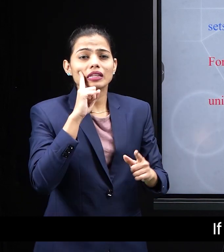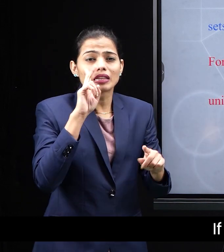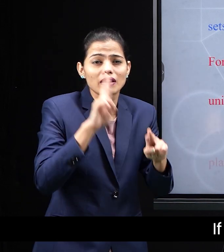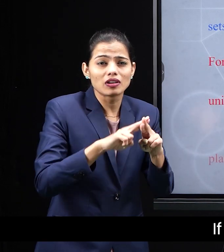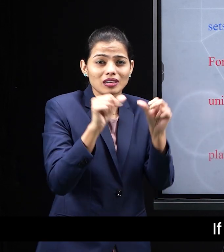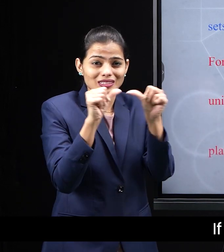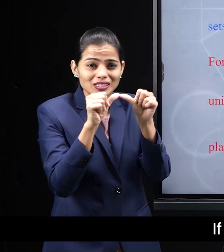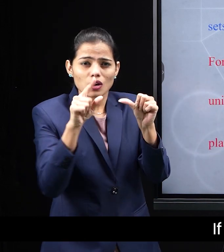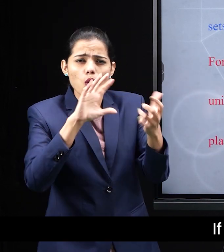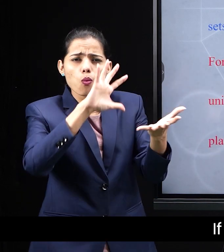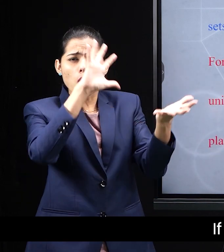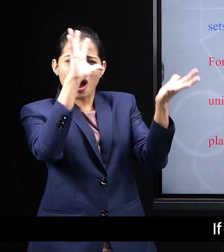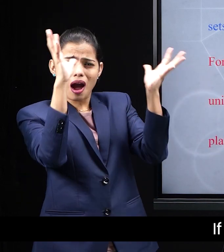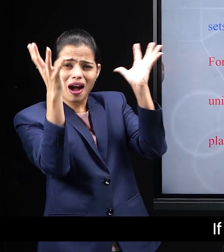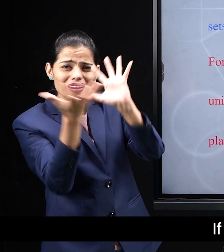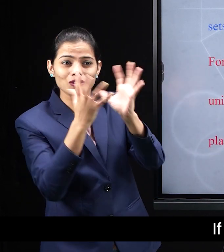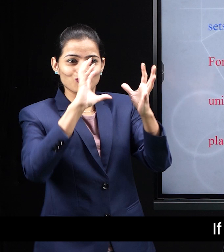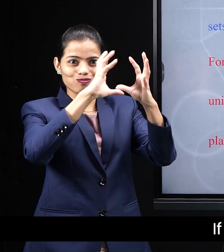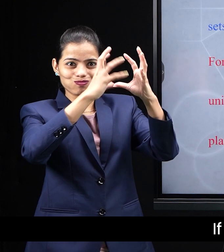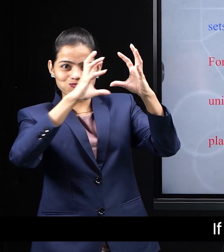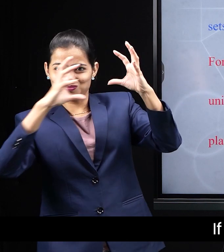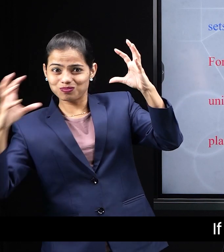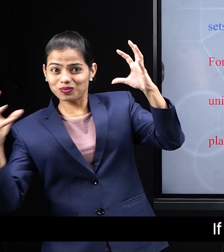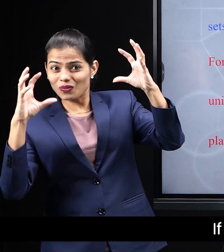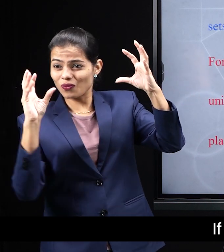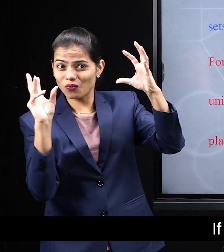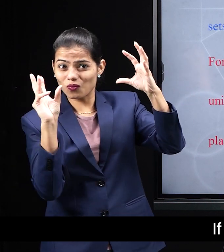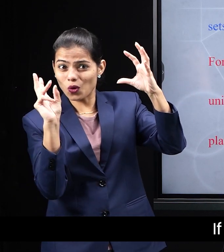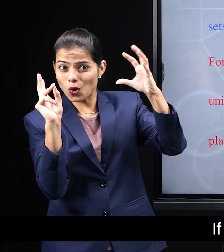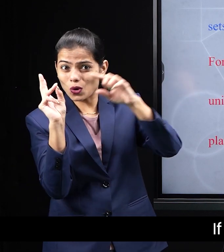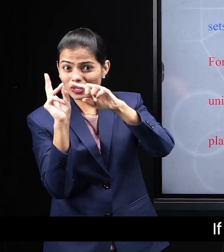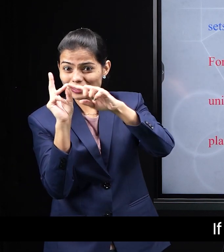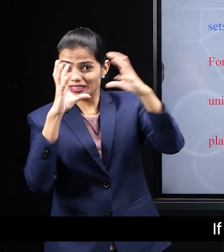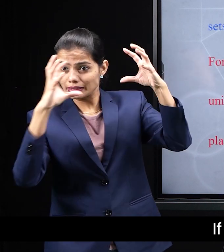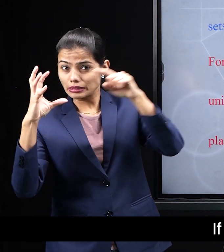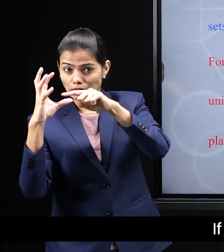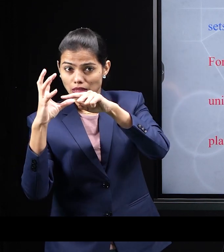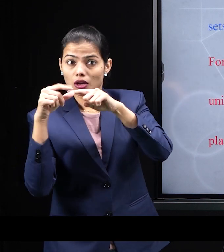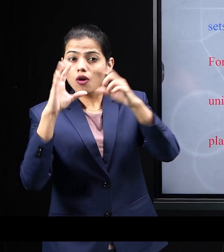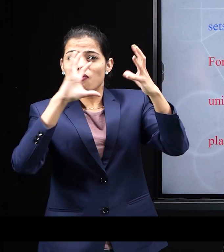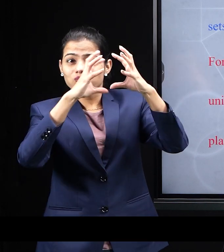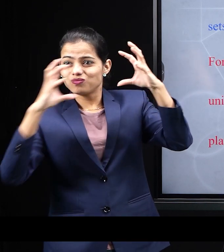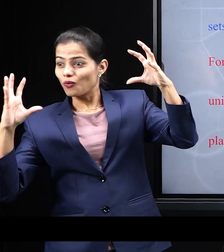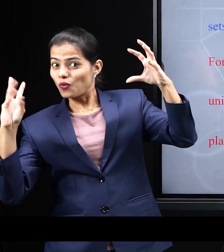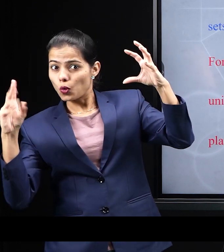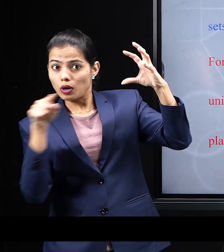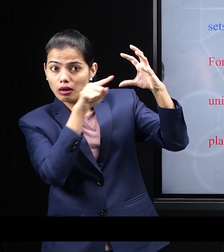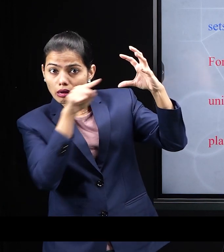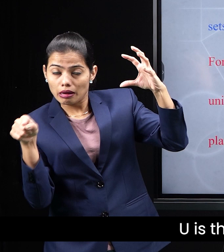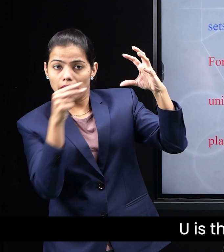If A is equal to Earth, Mars, Jupiter, then the universal set U